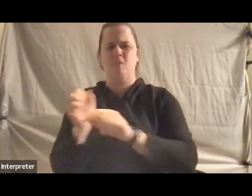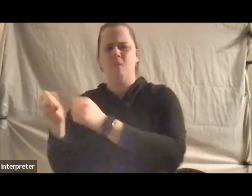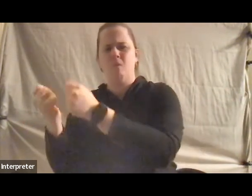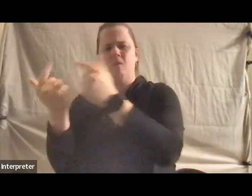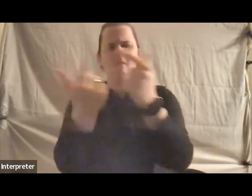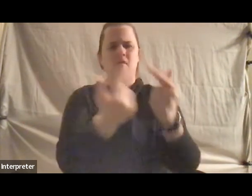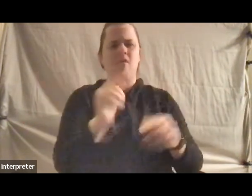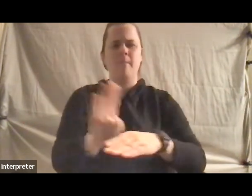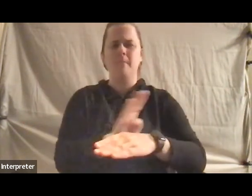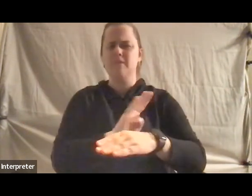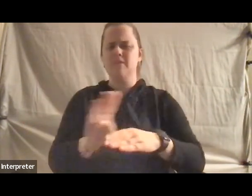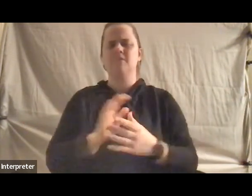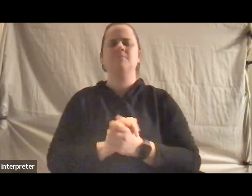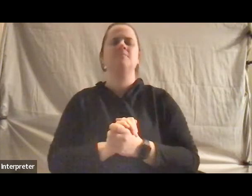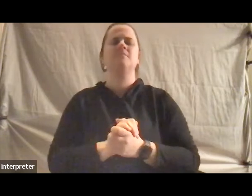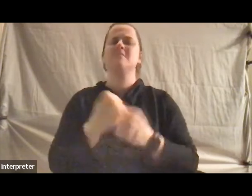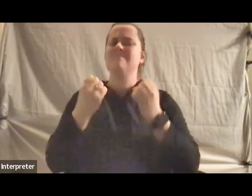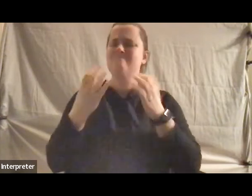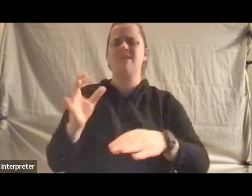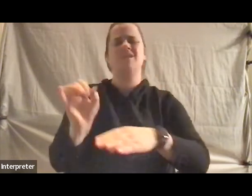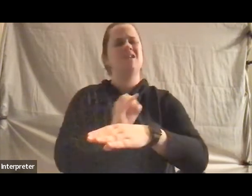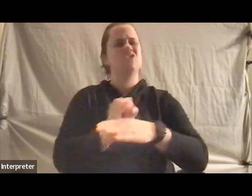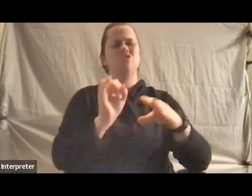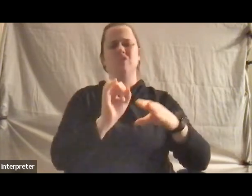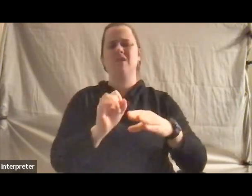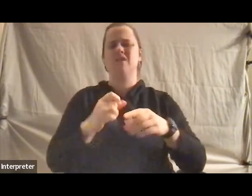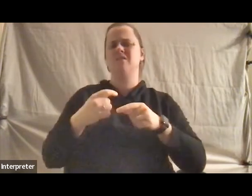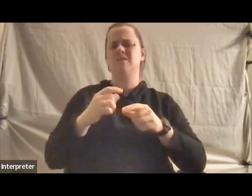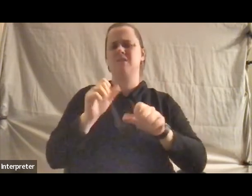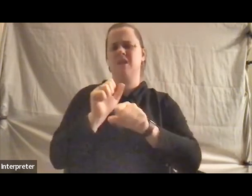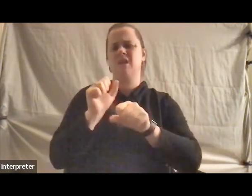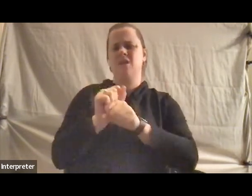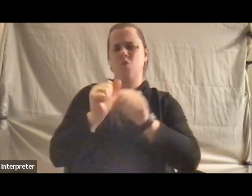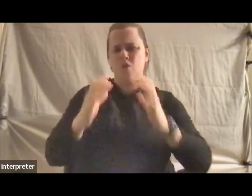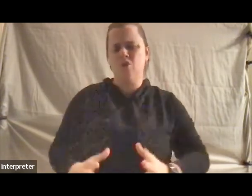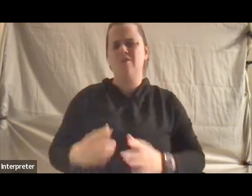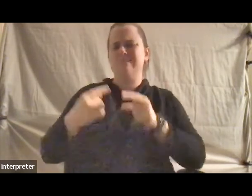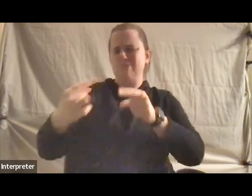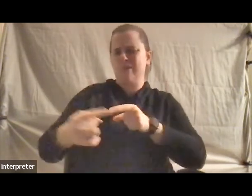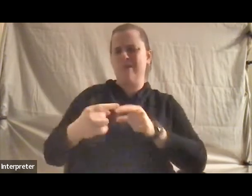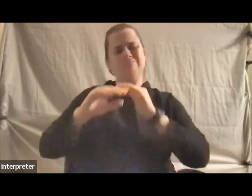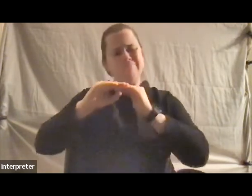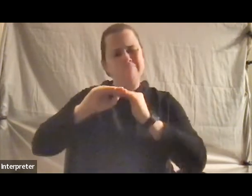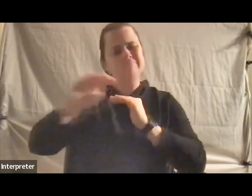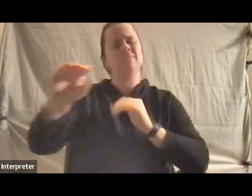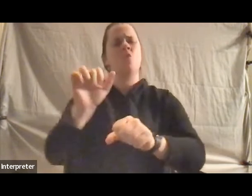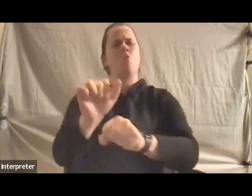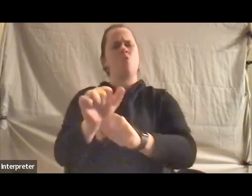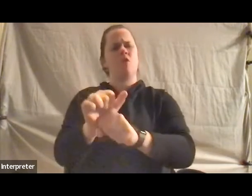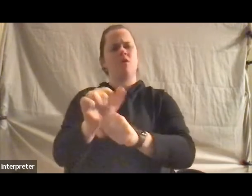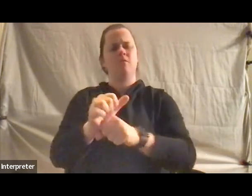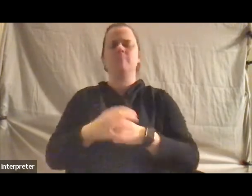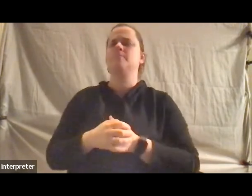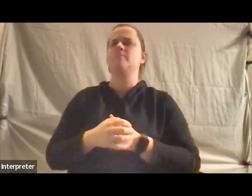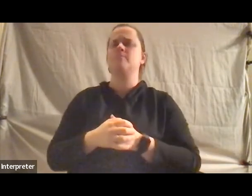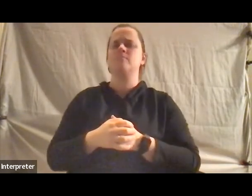And across many industries, employers are struggling to find and keep a stable workforce. There are acute